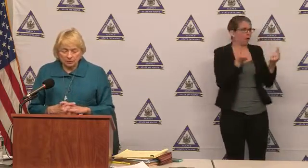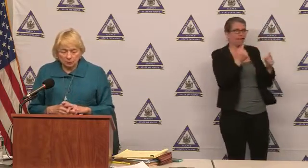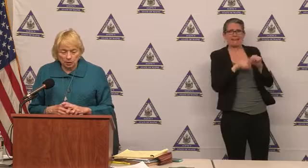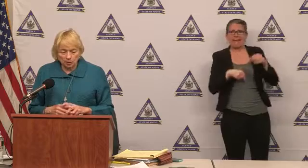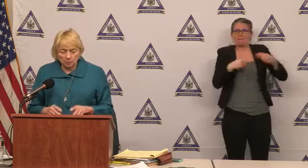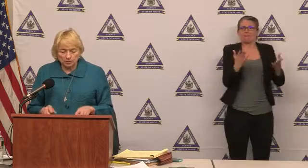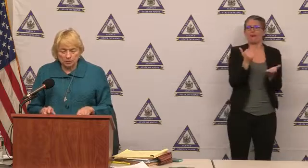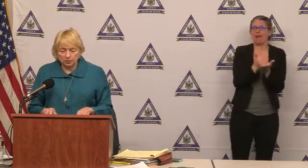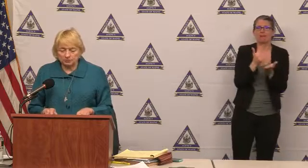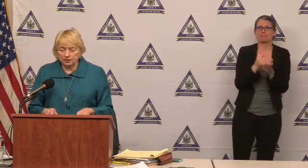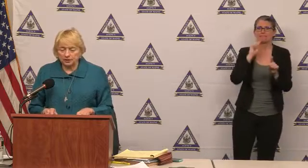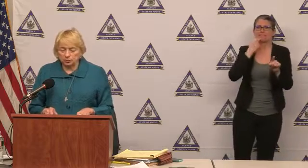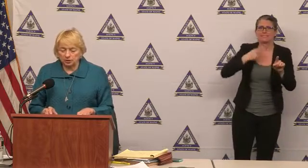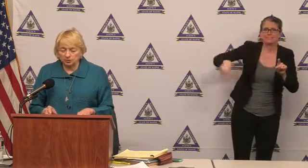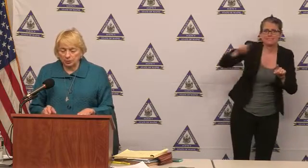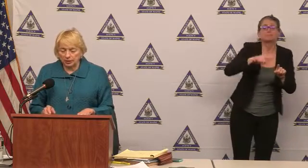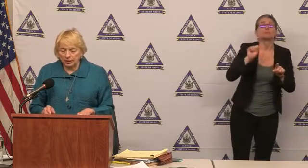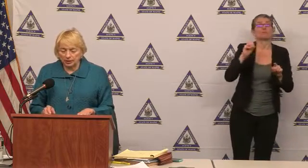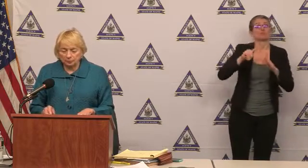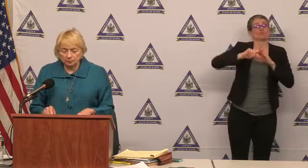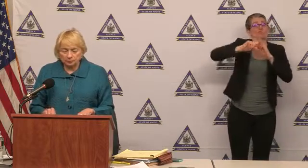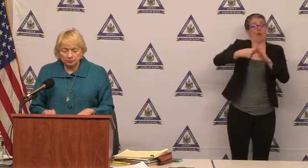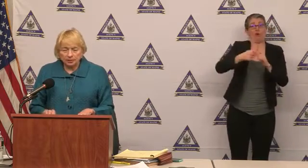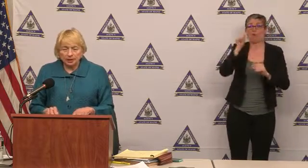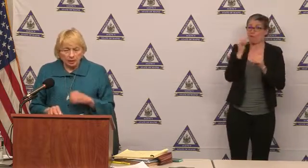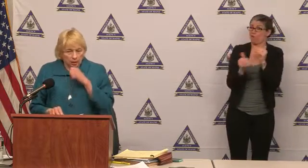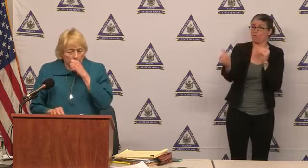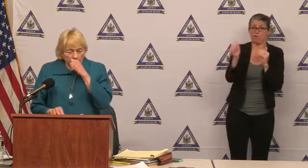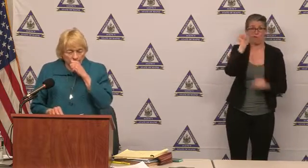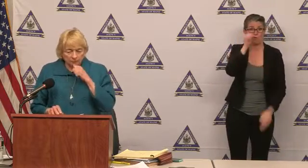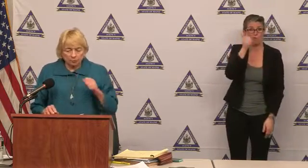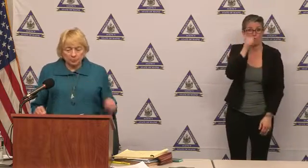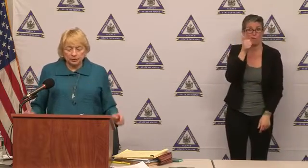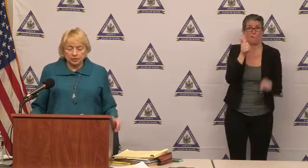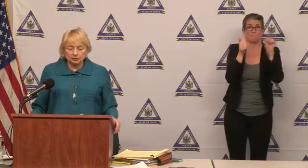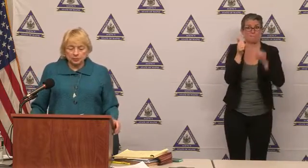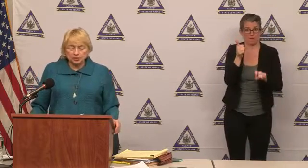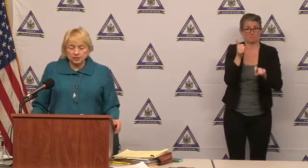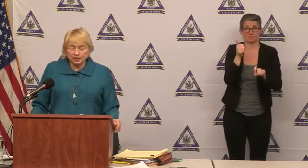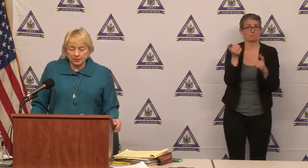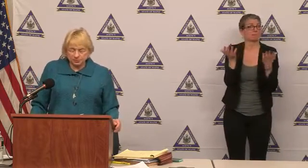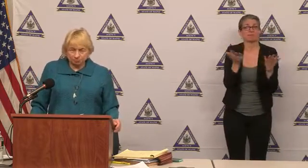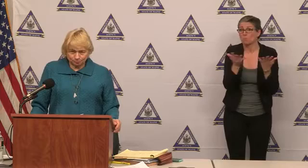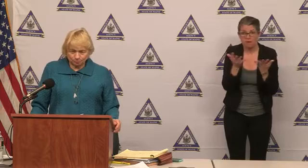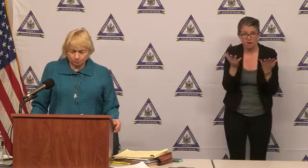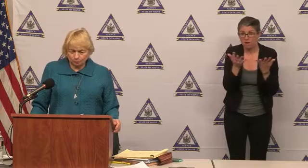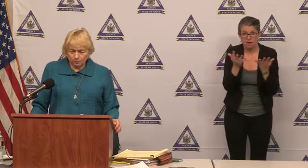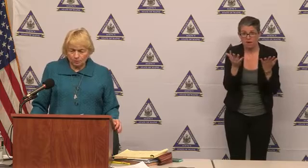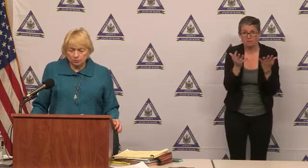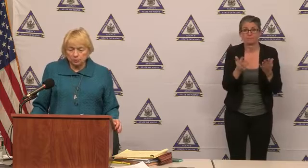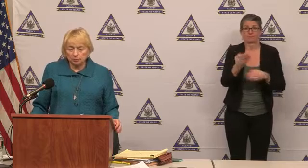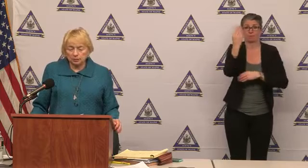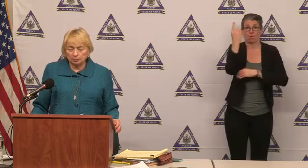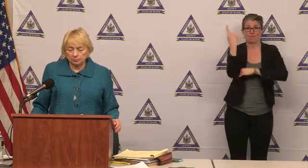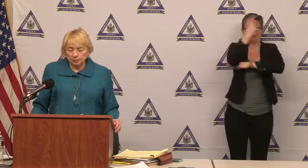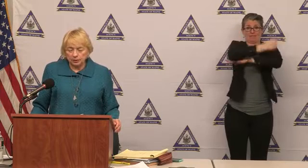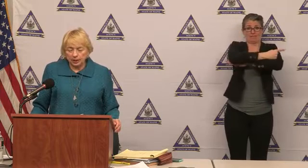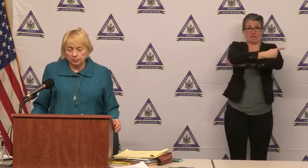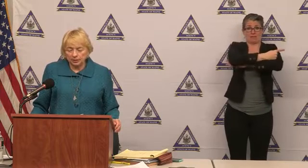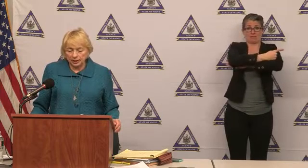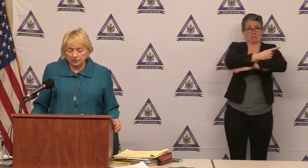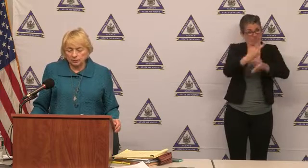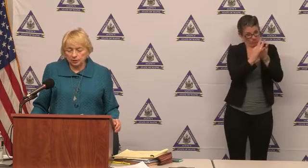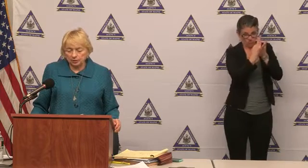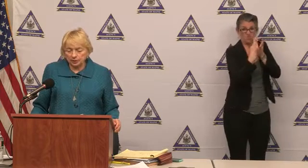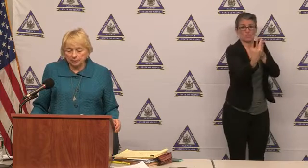Effective tomorrow, March 25th at 12:01 a.m. and for a period of 14 days through